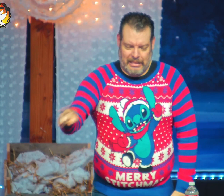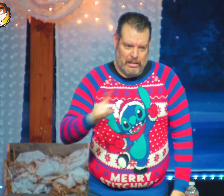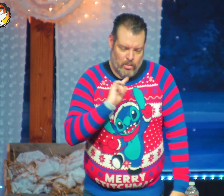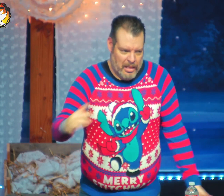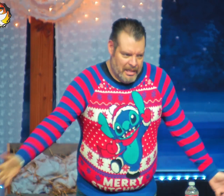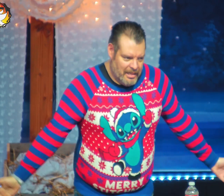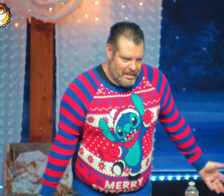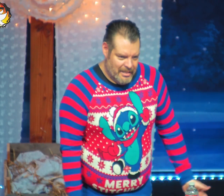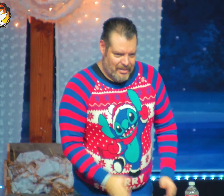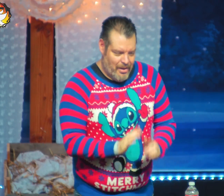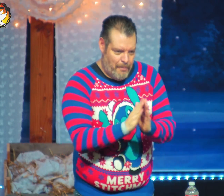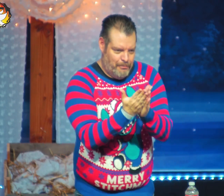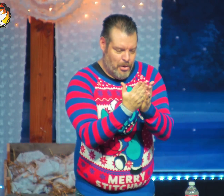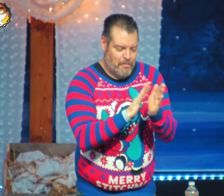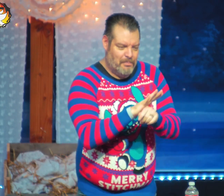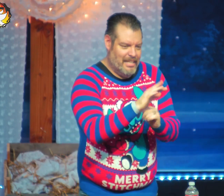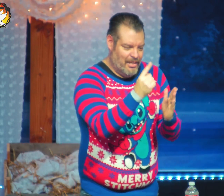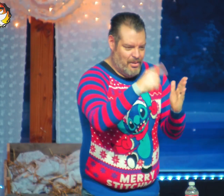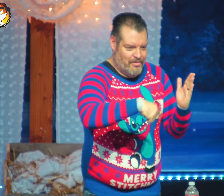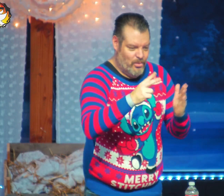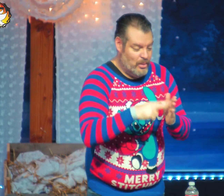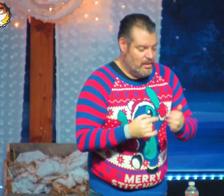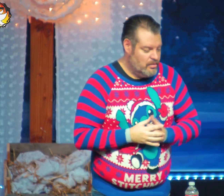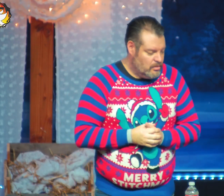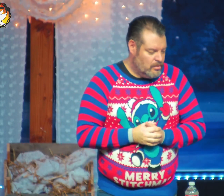human thoughts, and they do happen.